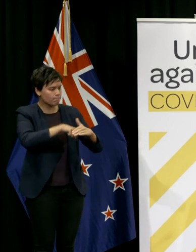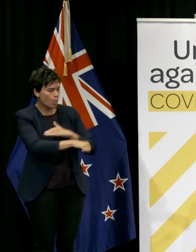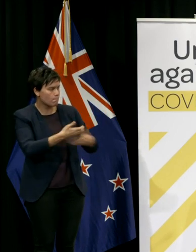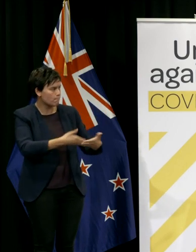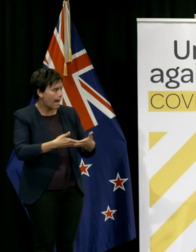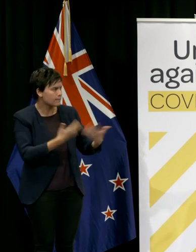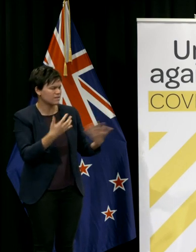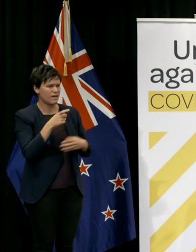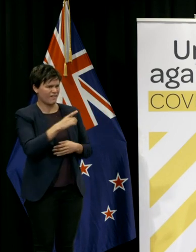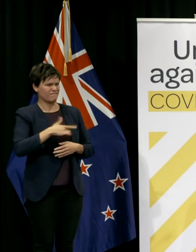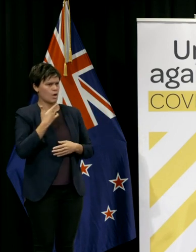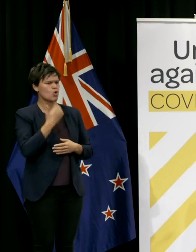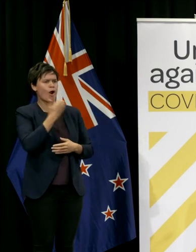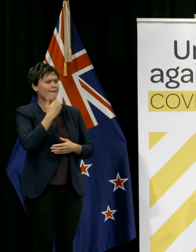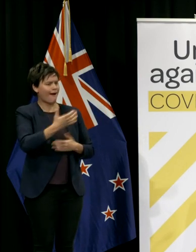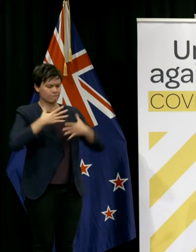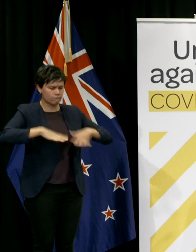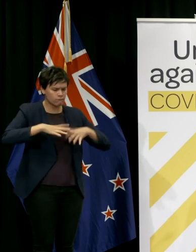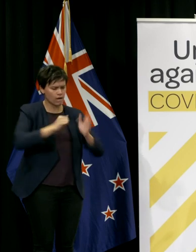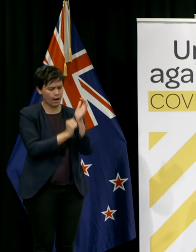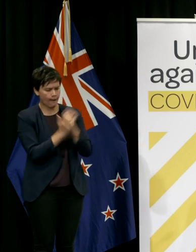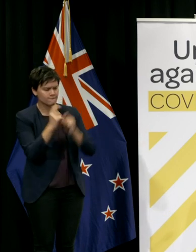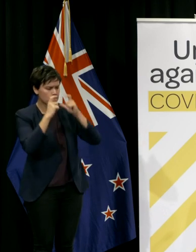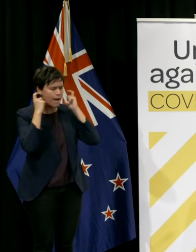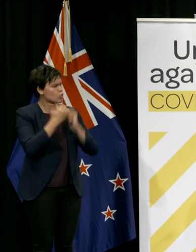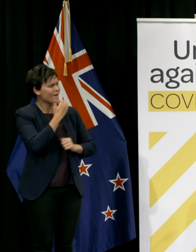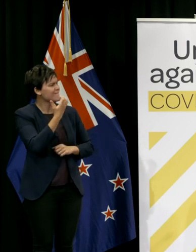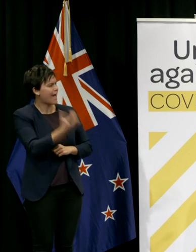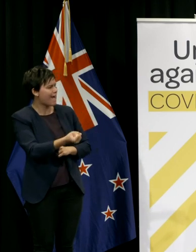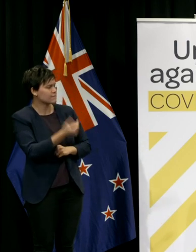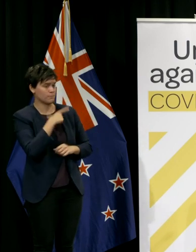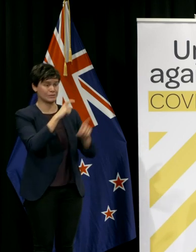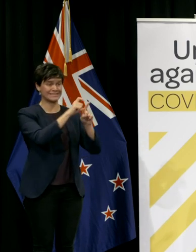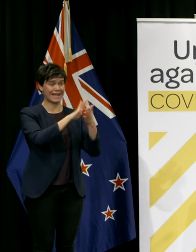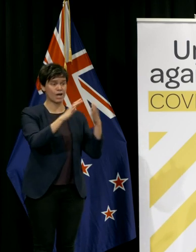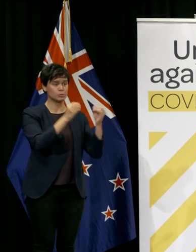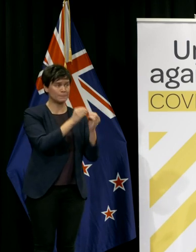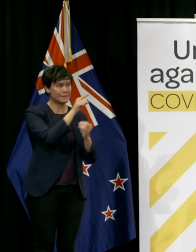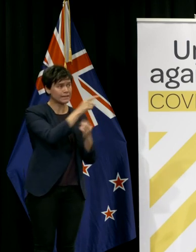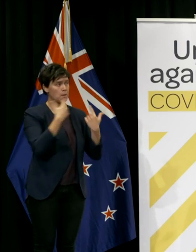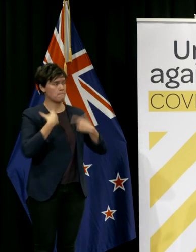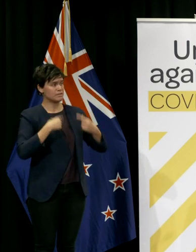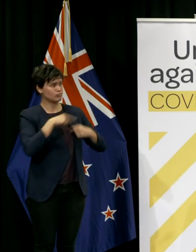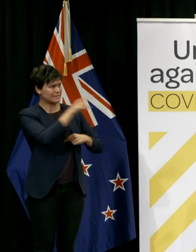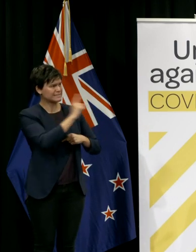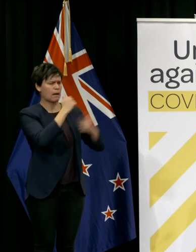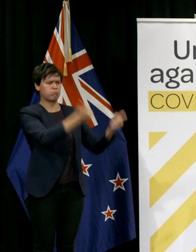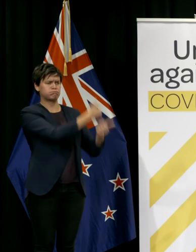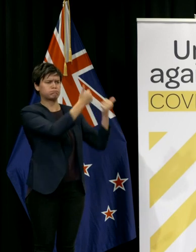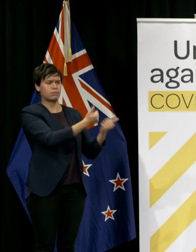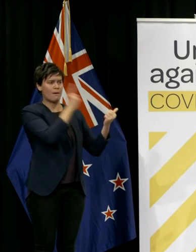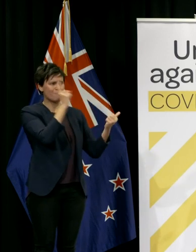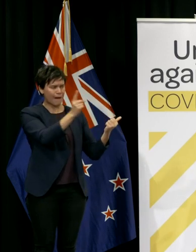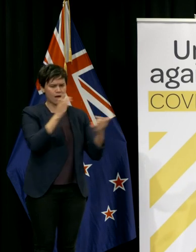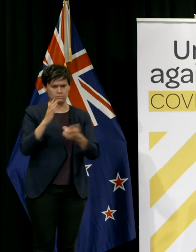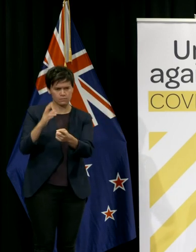that they feel to protect themselves. So is there a disconnect between what's happening at DHB or ministry level and actually what people are getting? And what